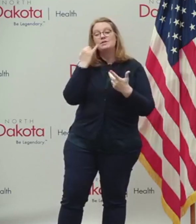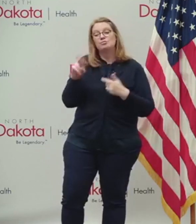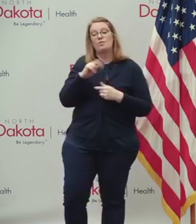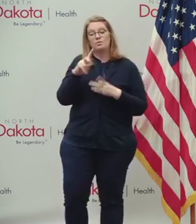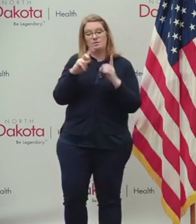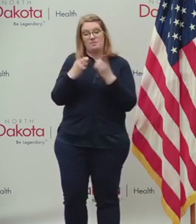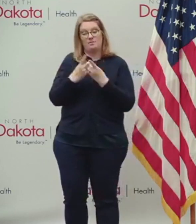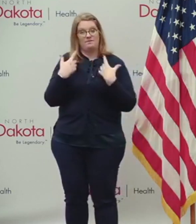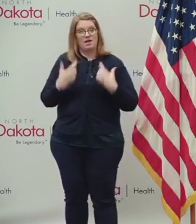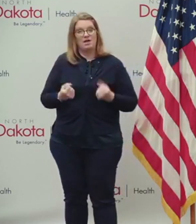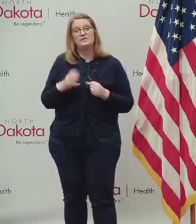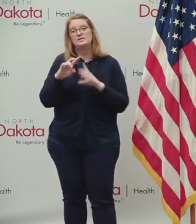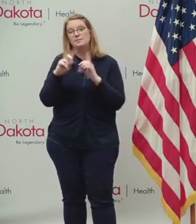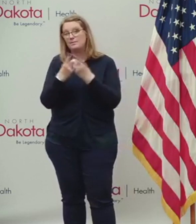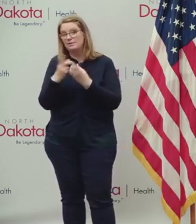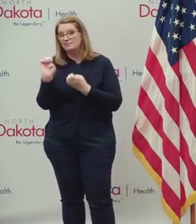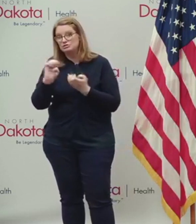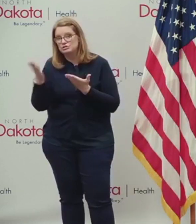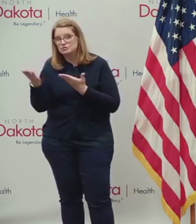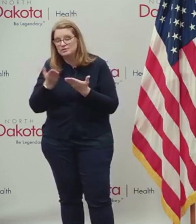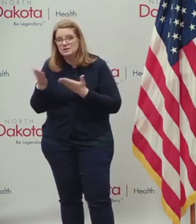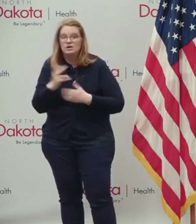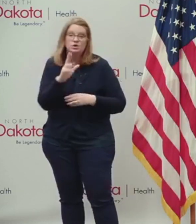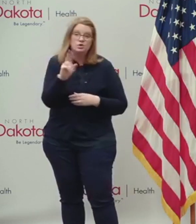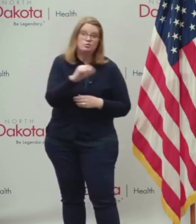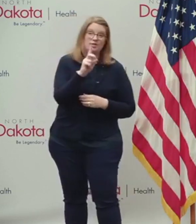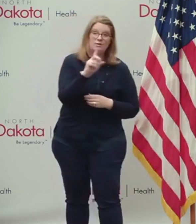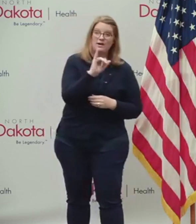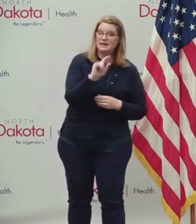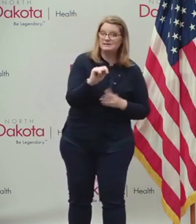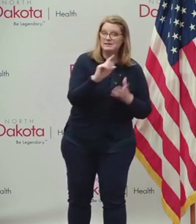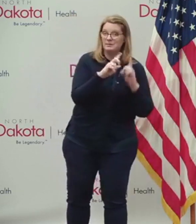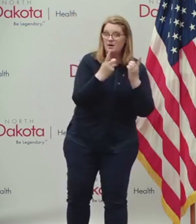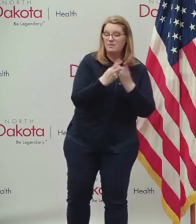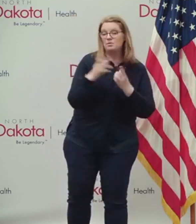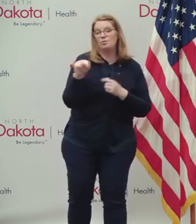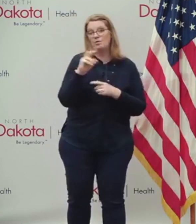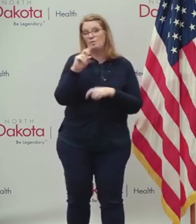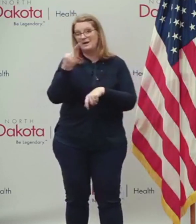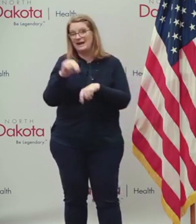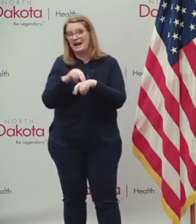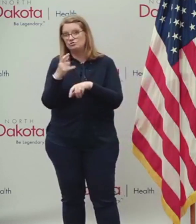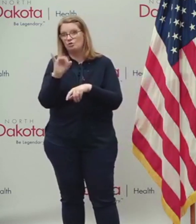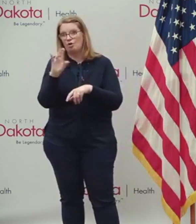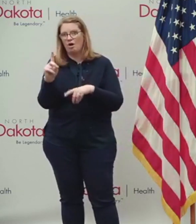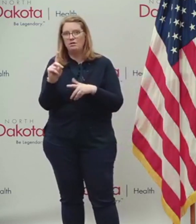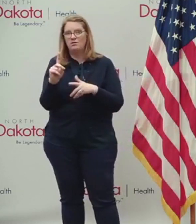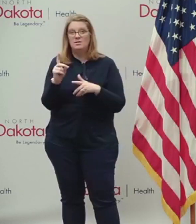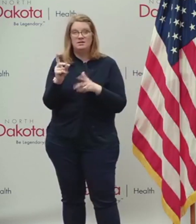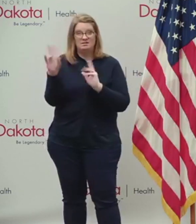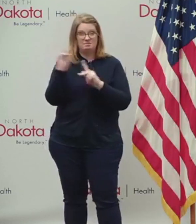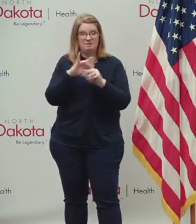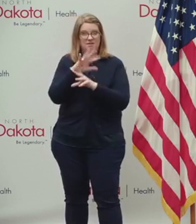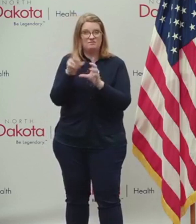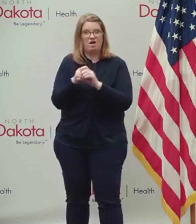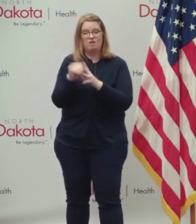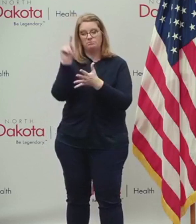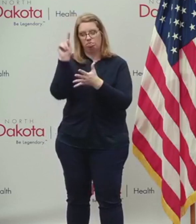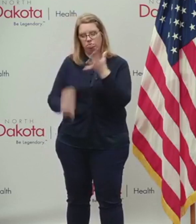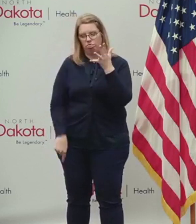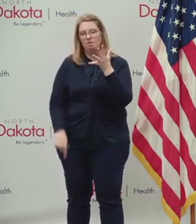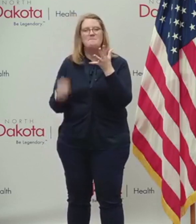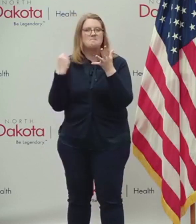of Health, Department of Emergency Services, North Dakota IT Department, North Dakota National Guard, lots of people helped build that